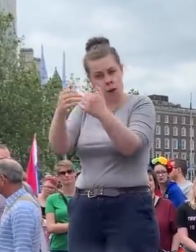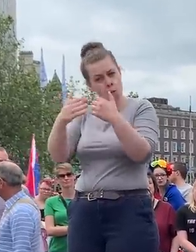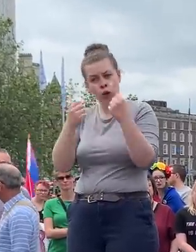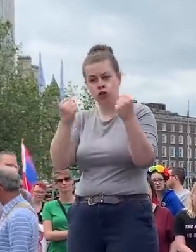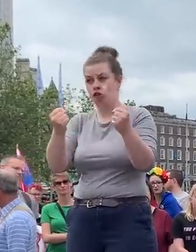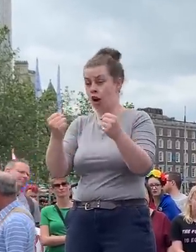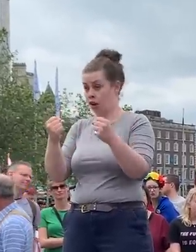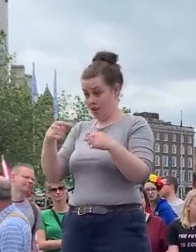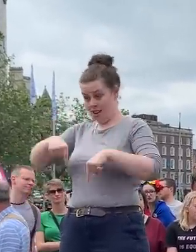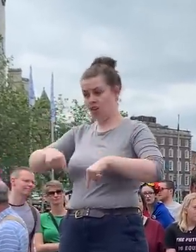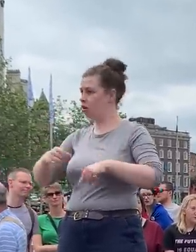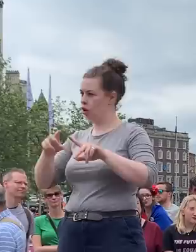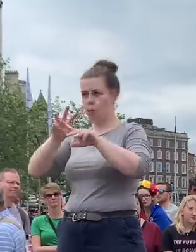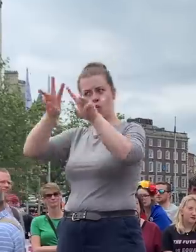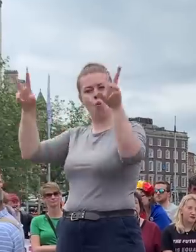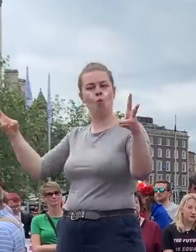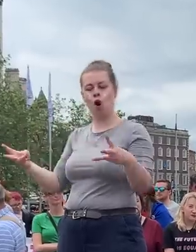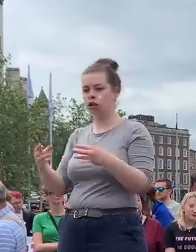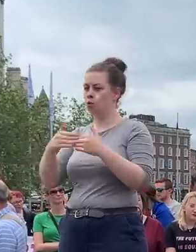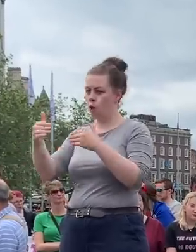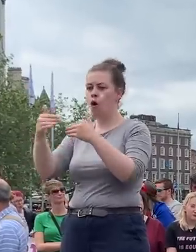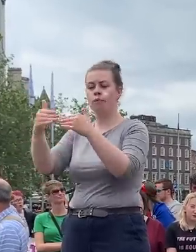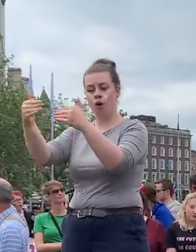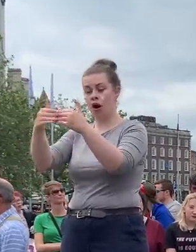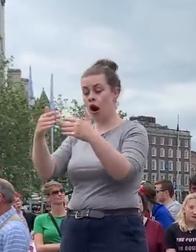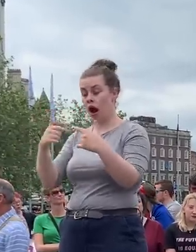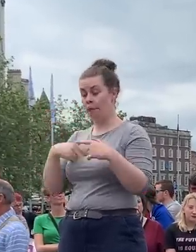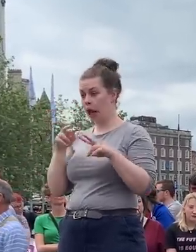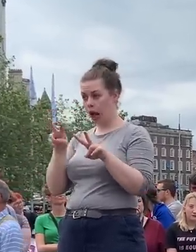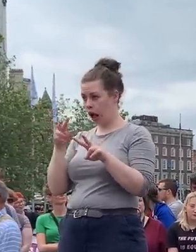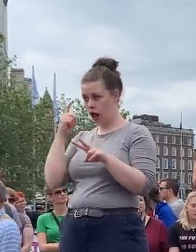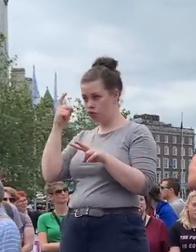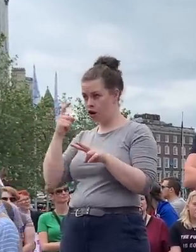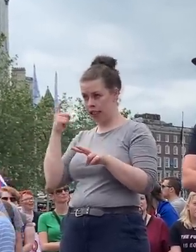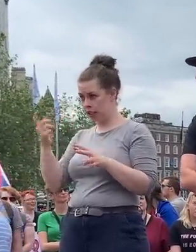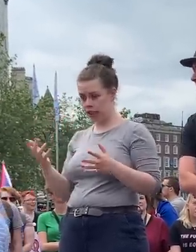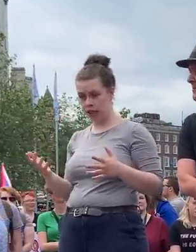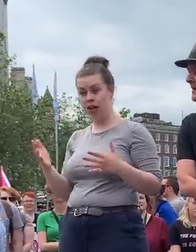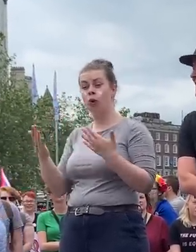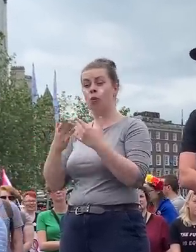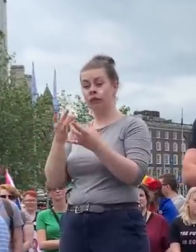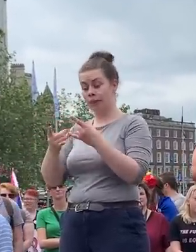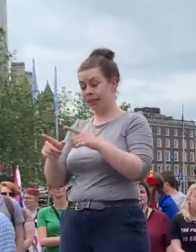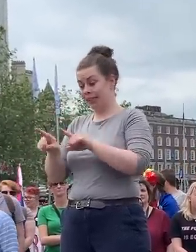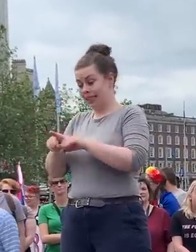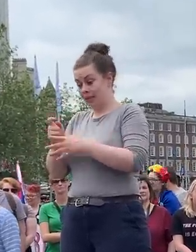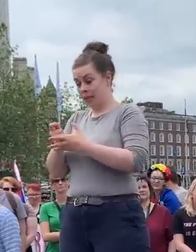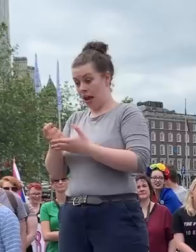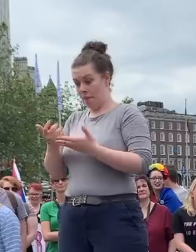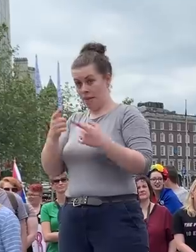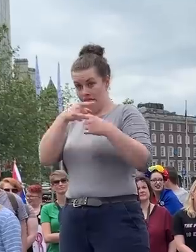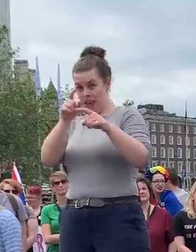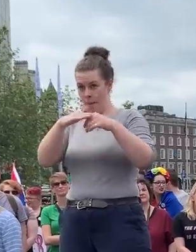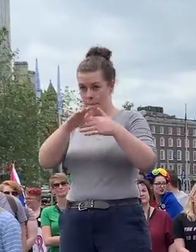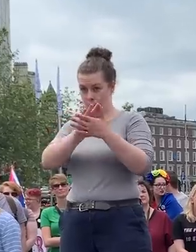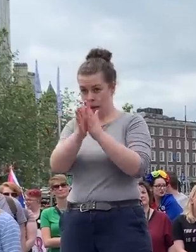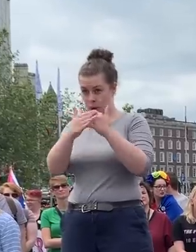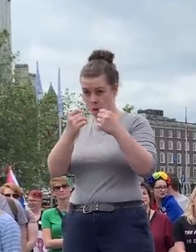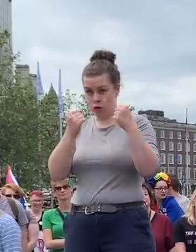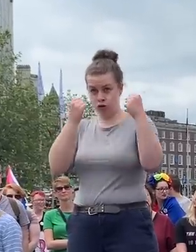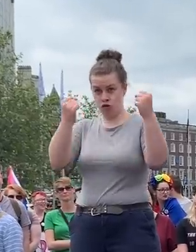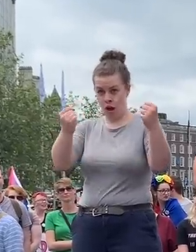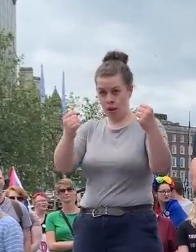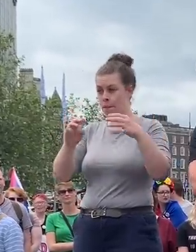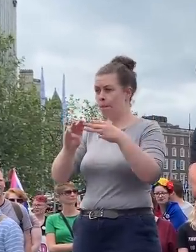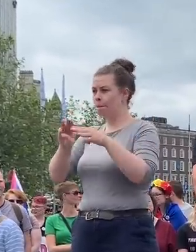All over the world, this is happening. And it's crazy that at the same time as our enemies are rising, there